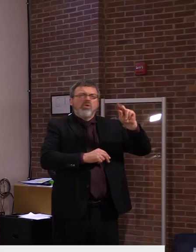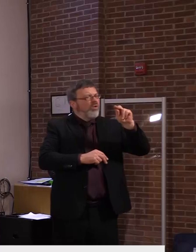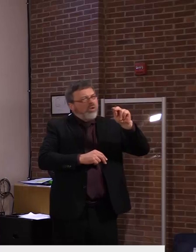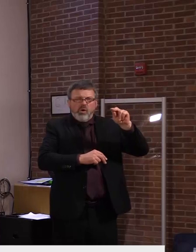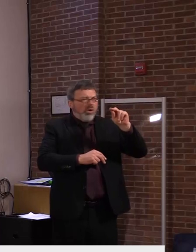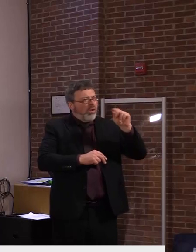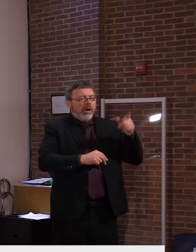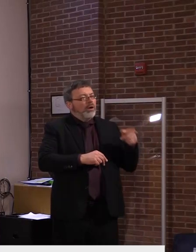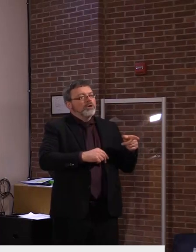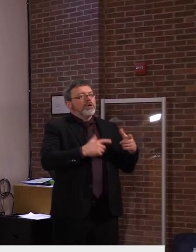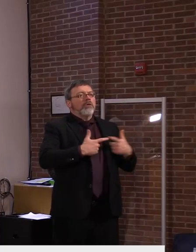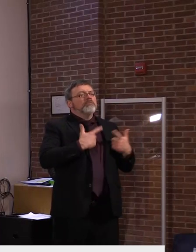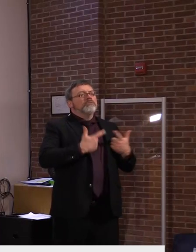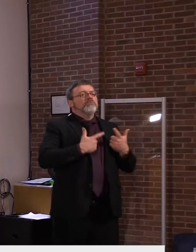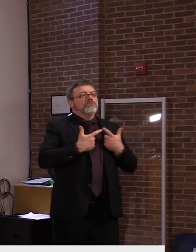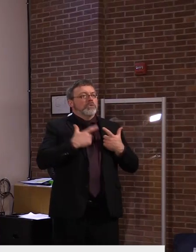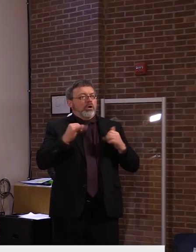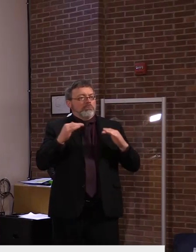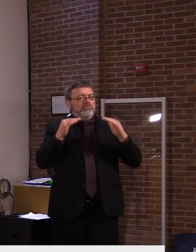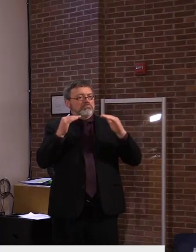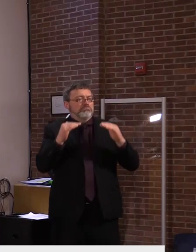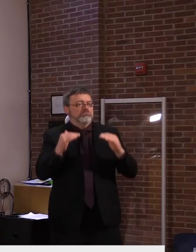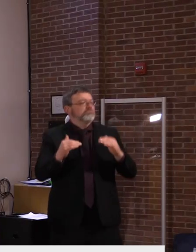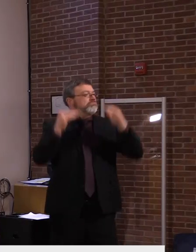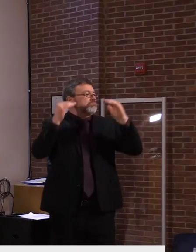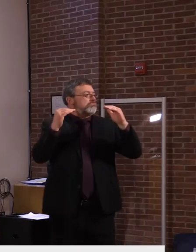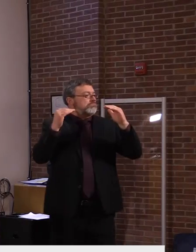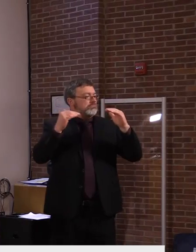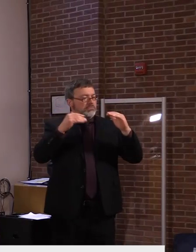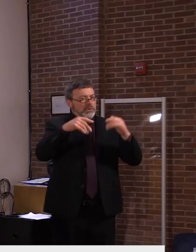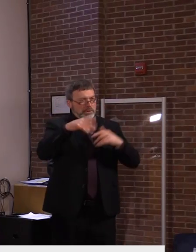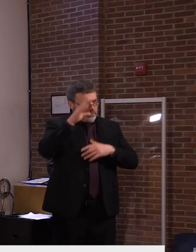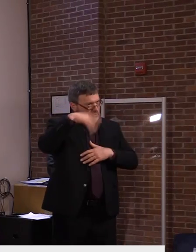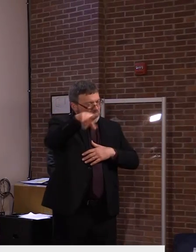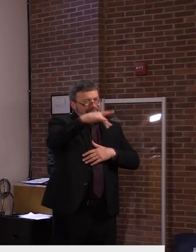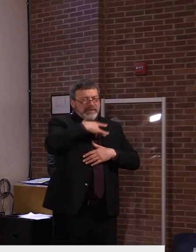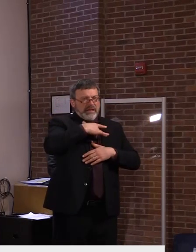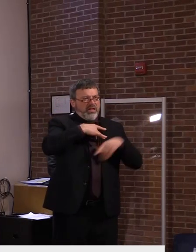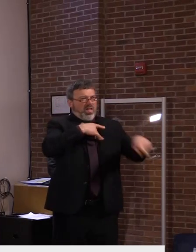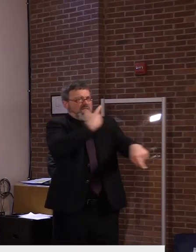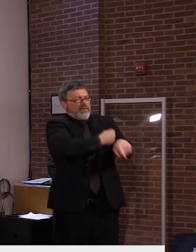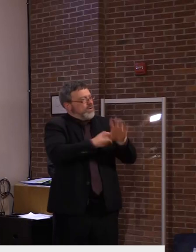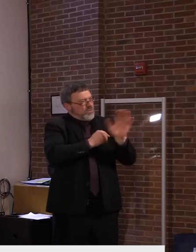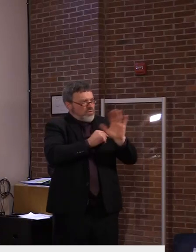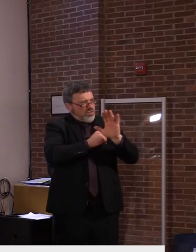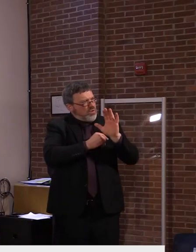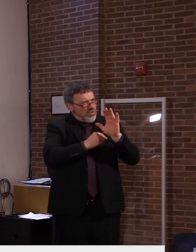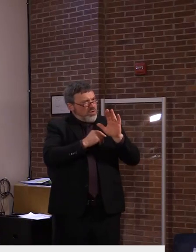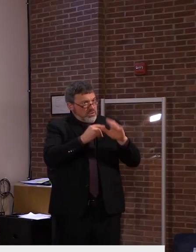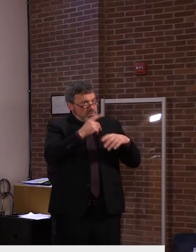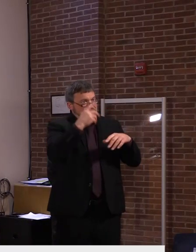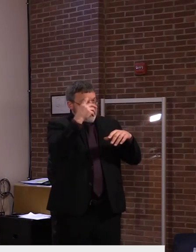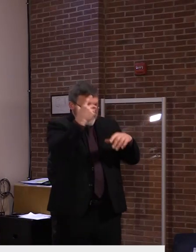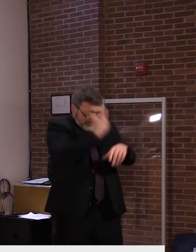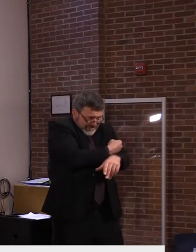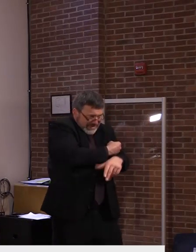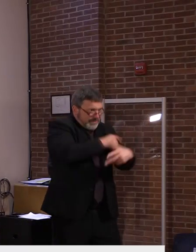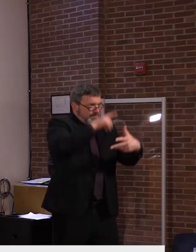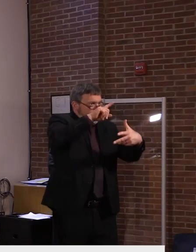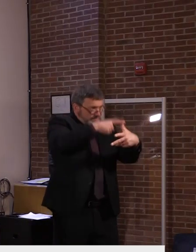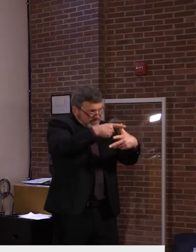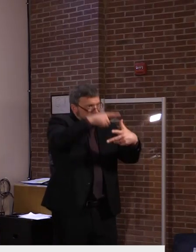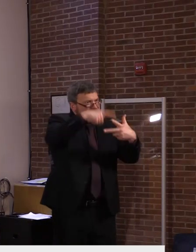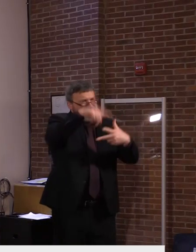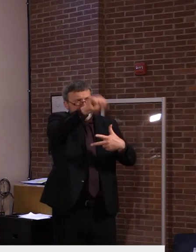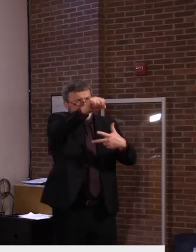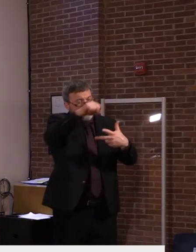anyone try to convince you of that. They are highly protective against the worst effects of COVID.